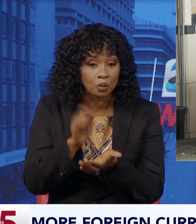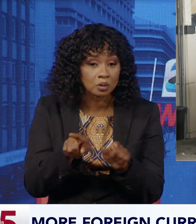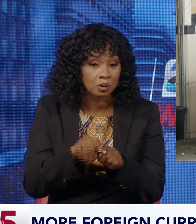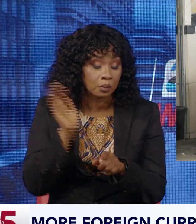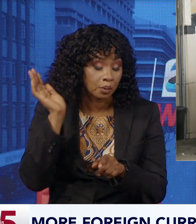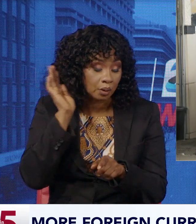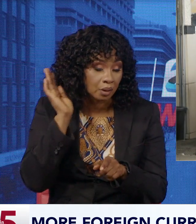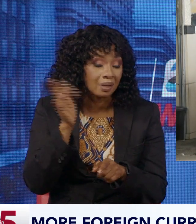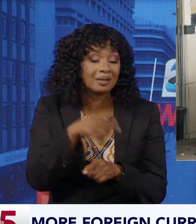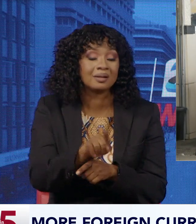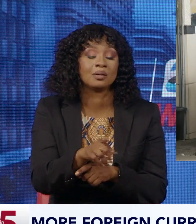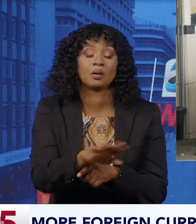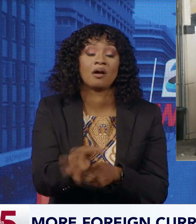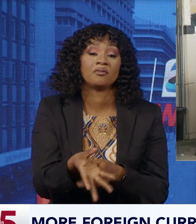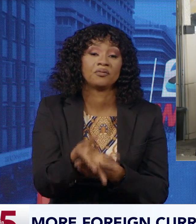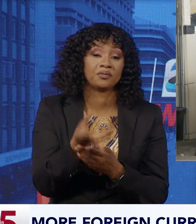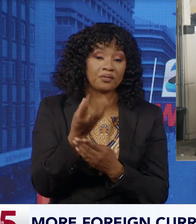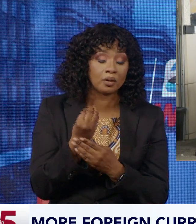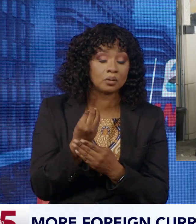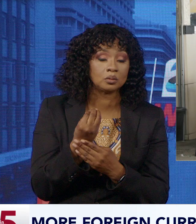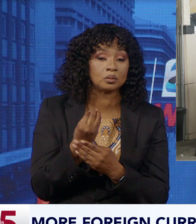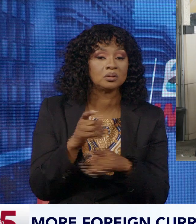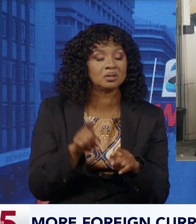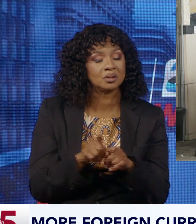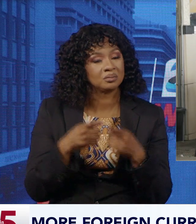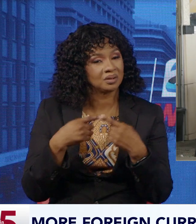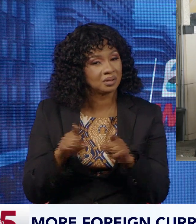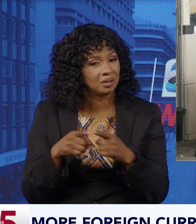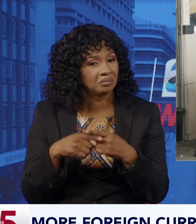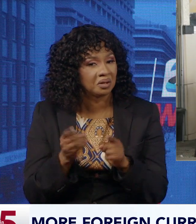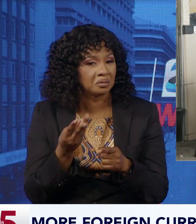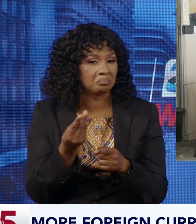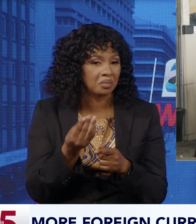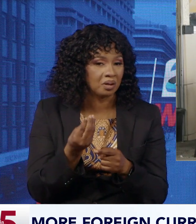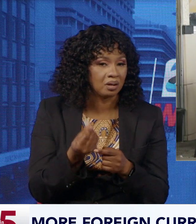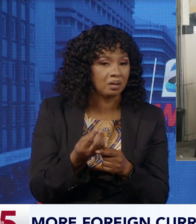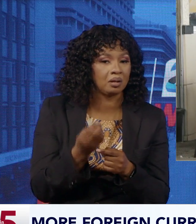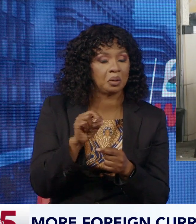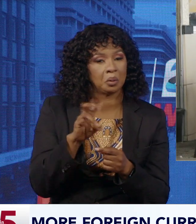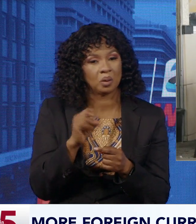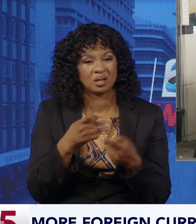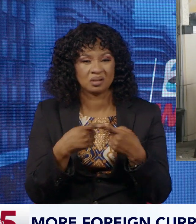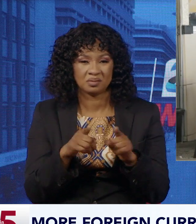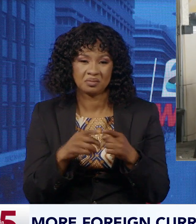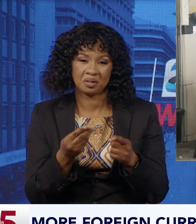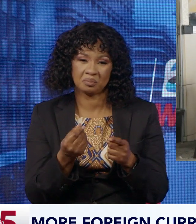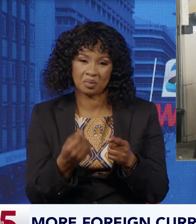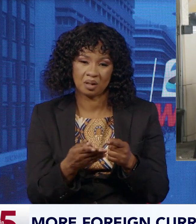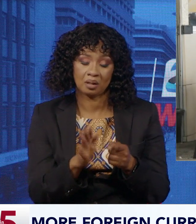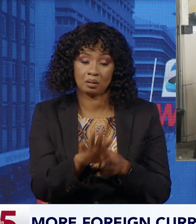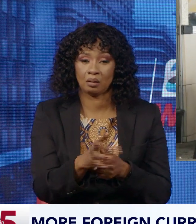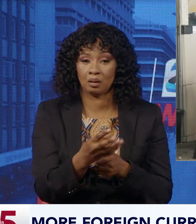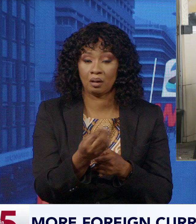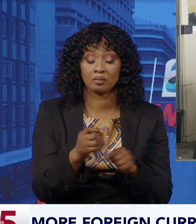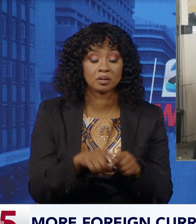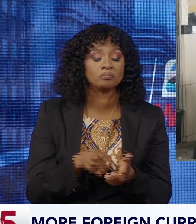alleged that these suspects were found with varied amounts of foreign currency in varied denominations